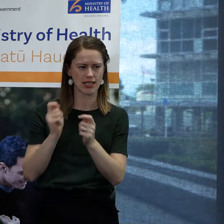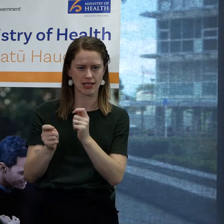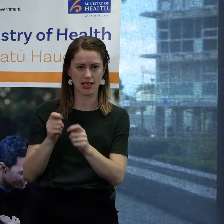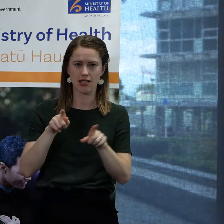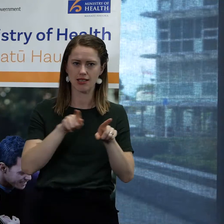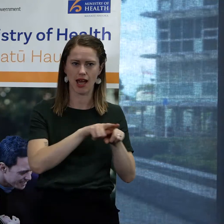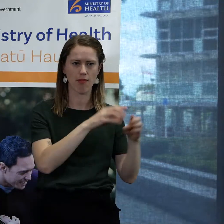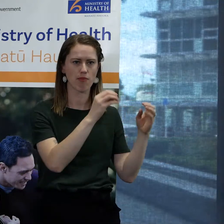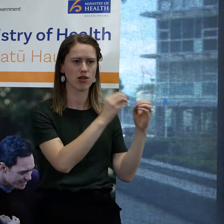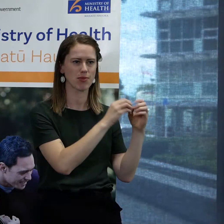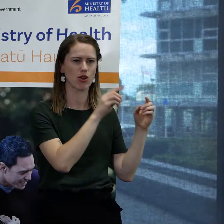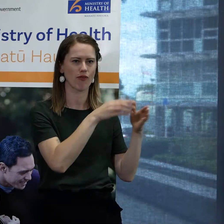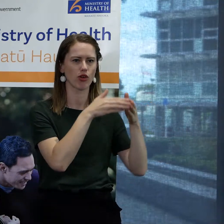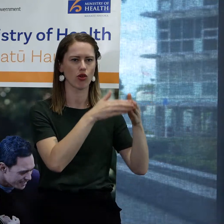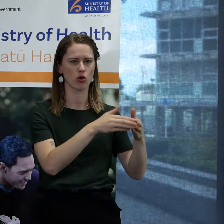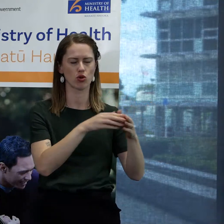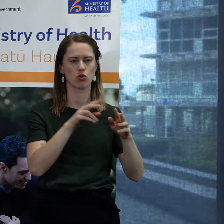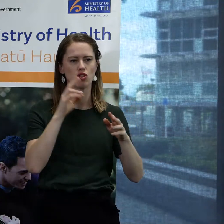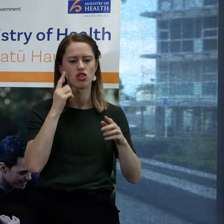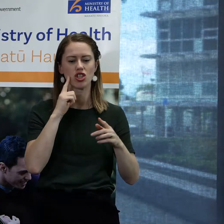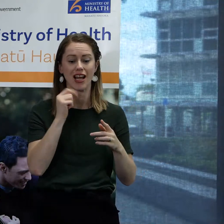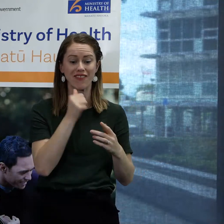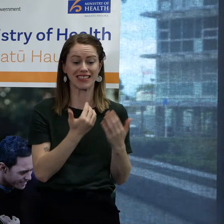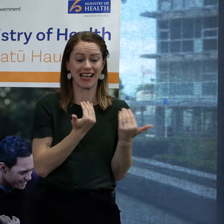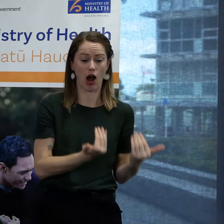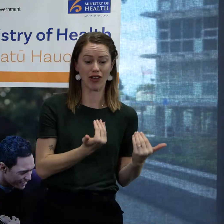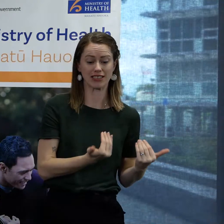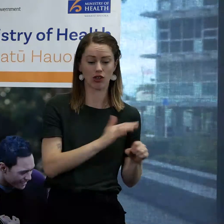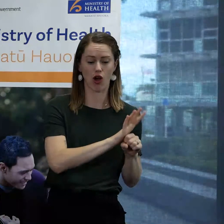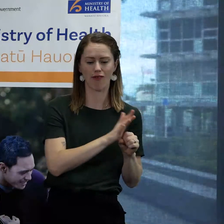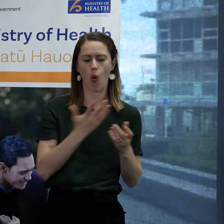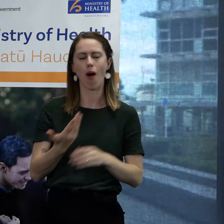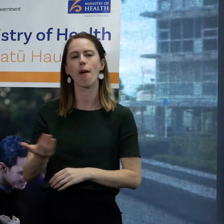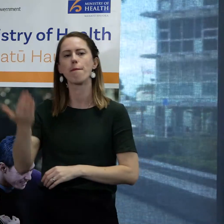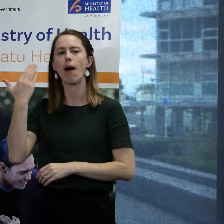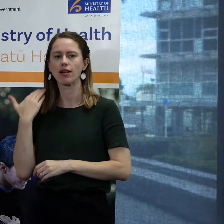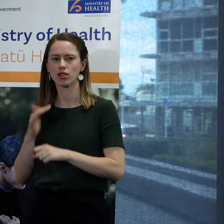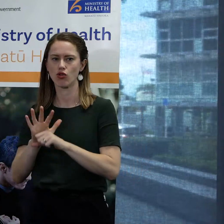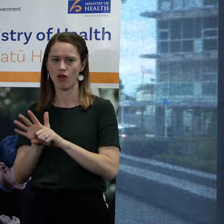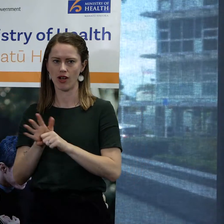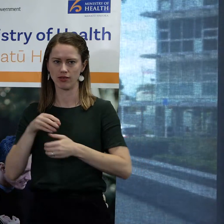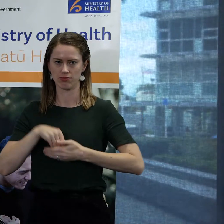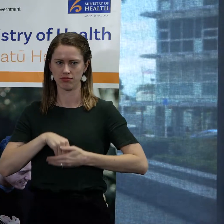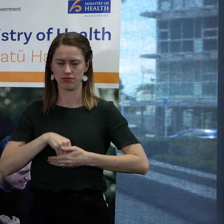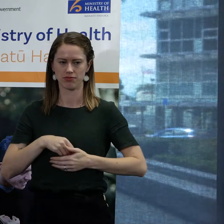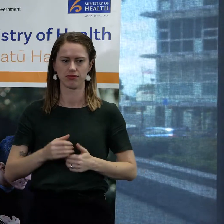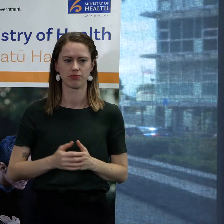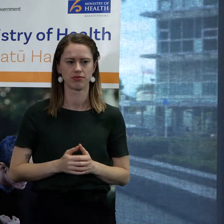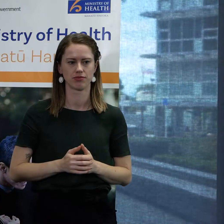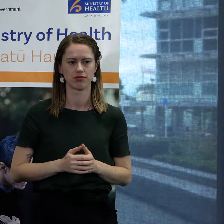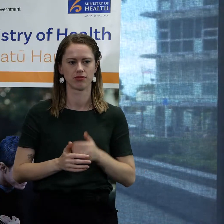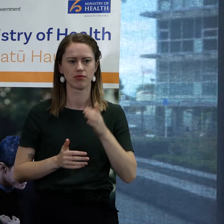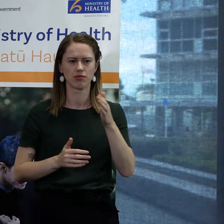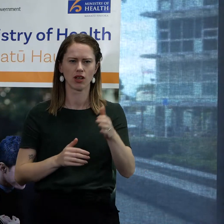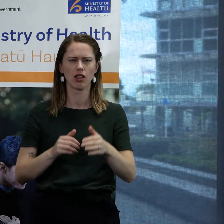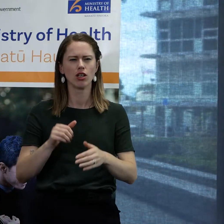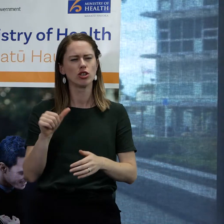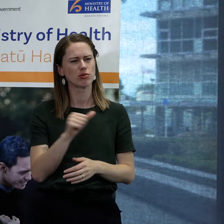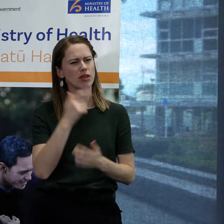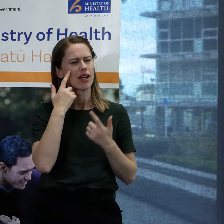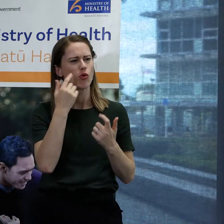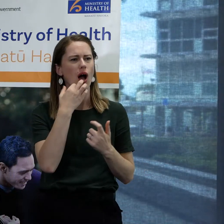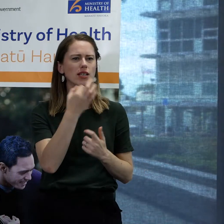Brisbane of the crew on the Safrana Seville. Why not err on the side of caution here and ask all casual contacts